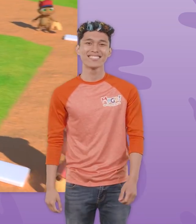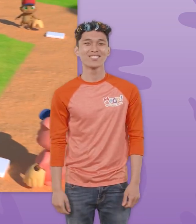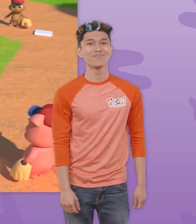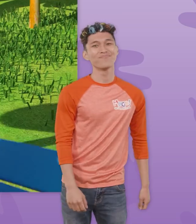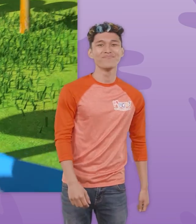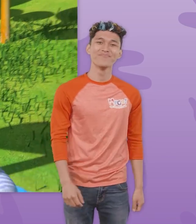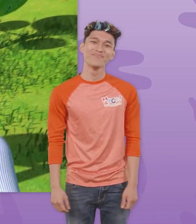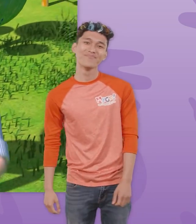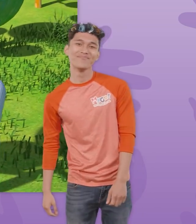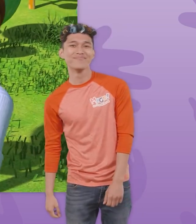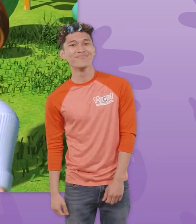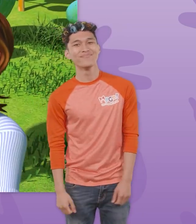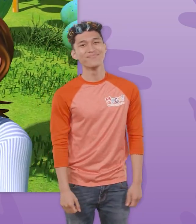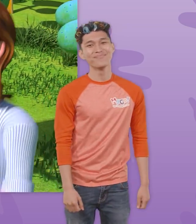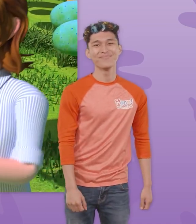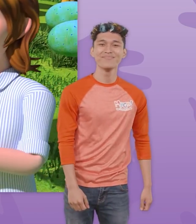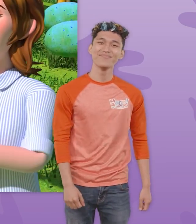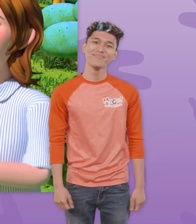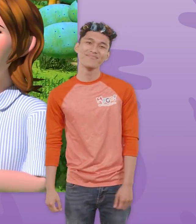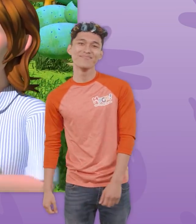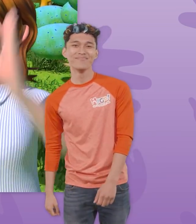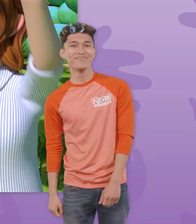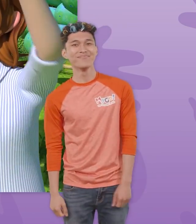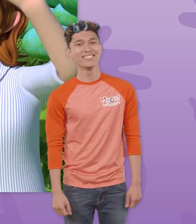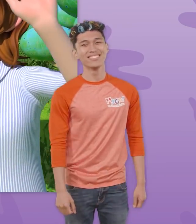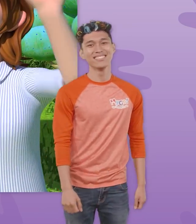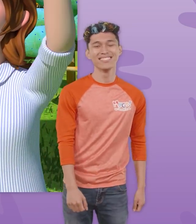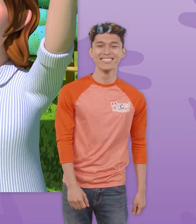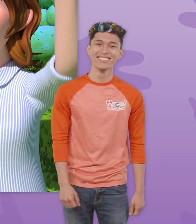Hooray! Hooray!